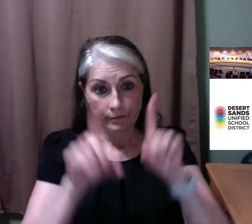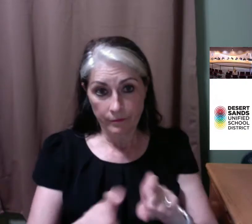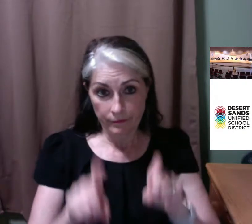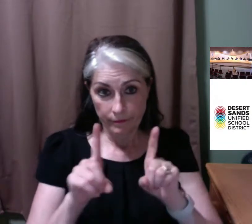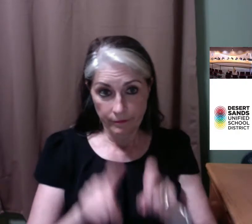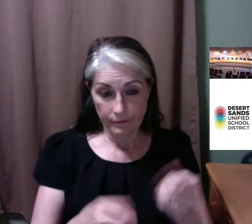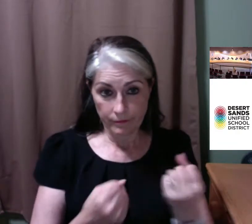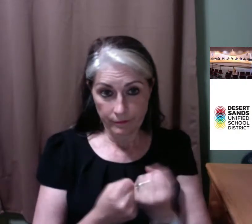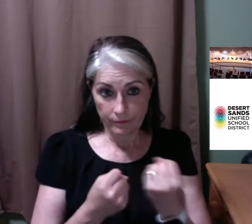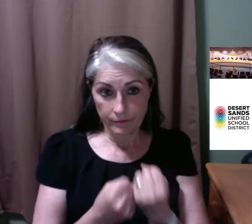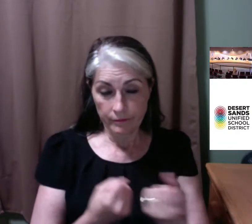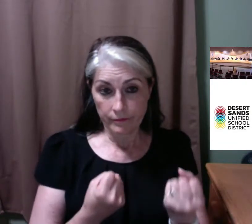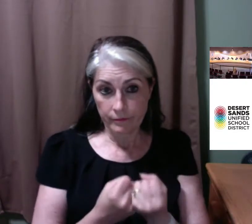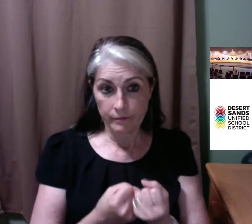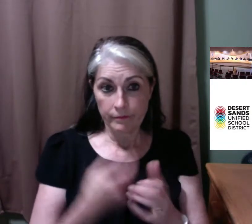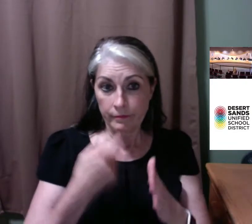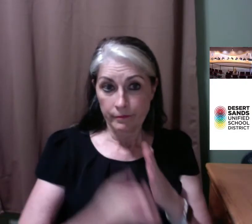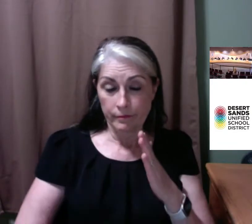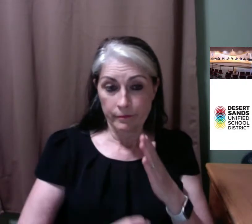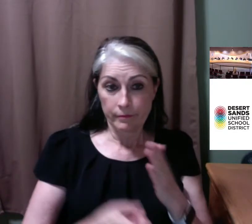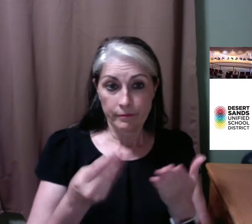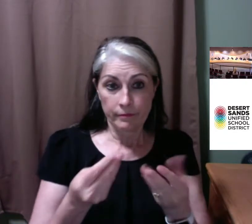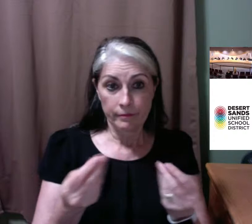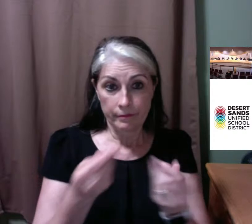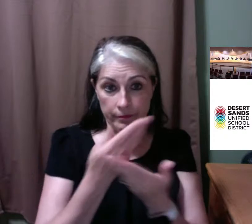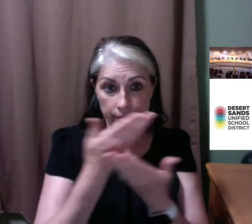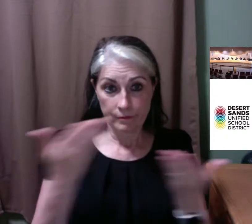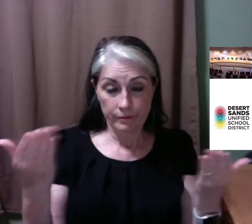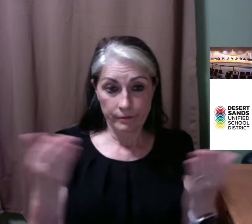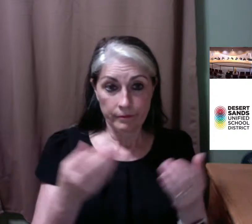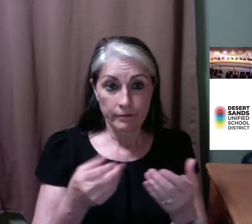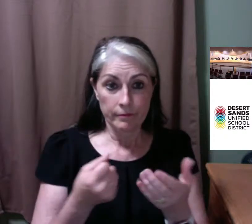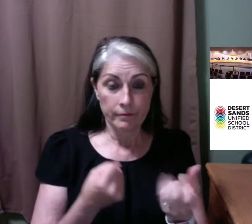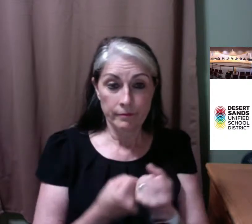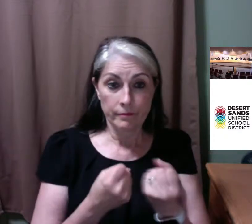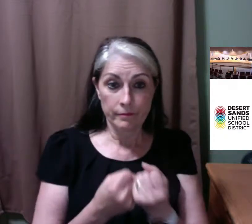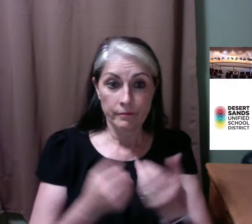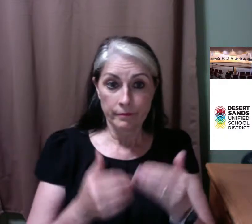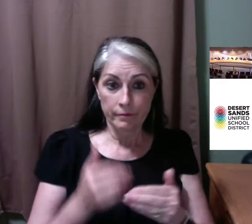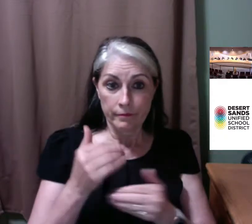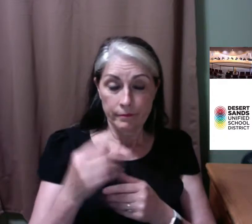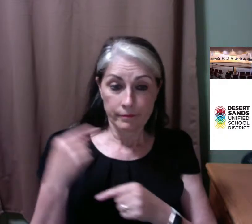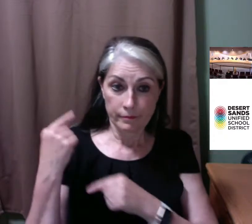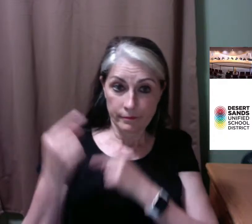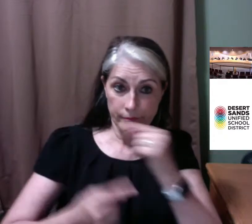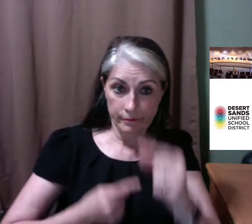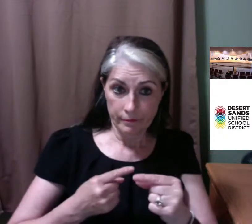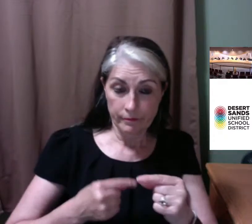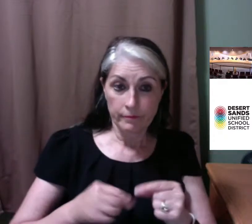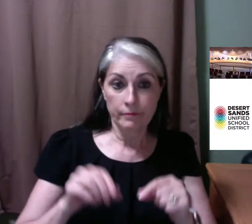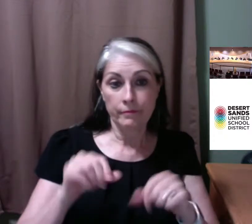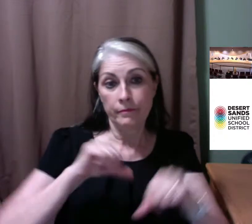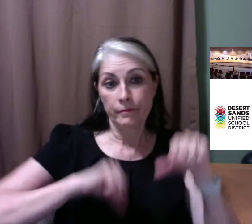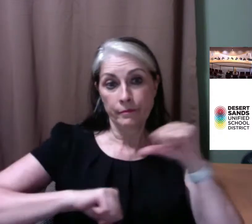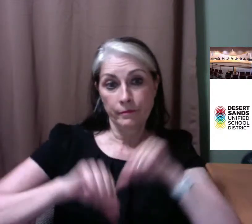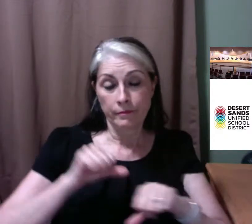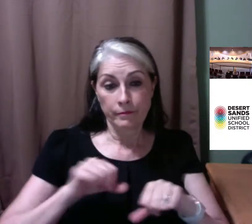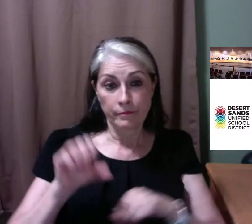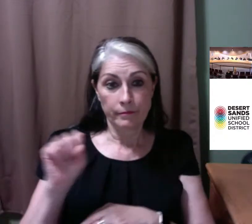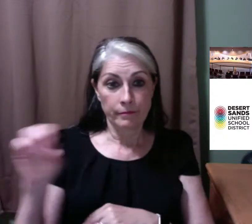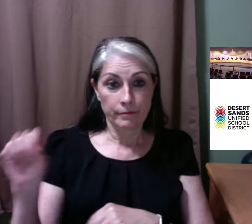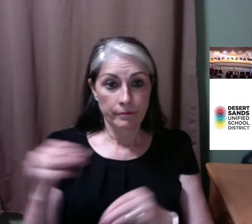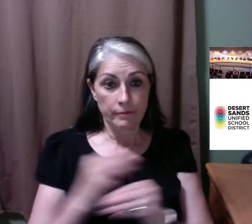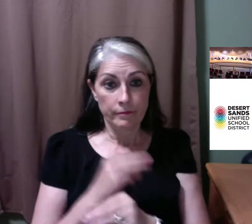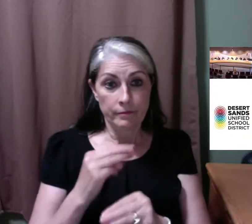the cost of consumable student materials, supports for next generation science standards and social studies standards, supports for